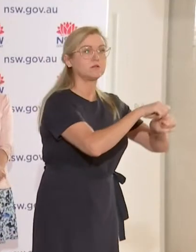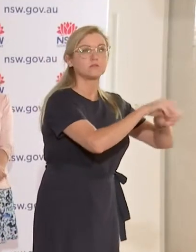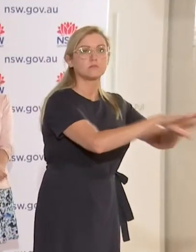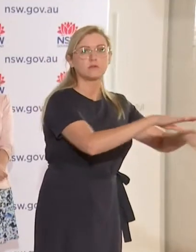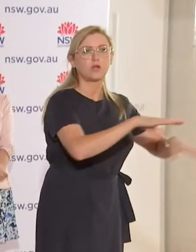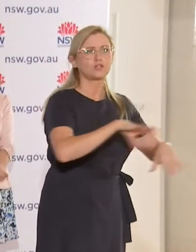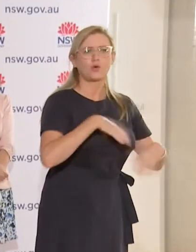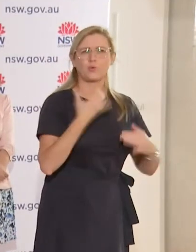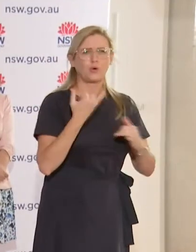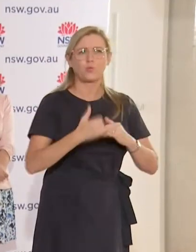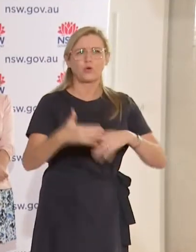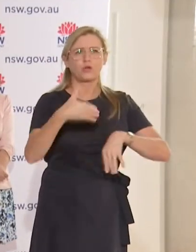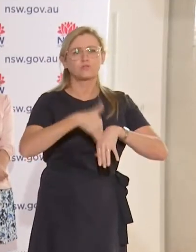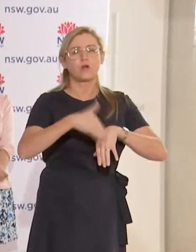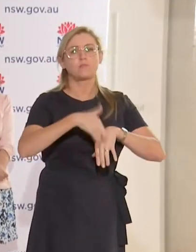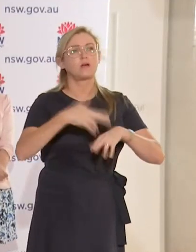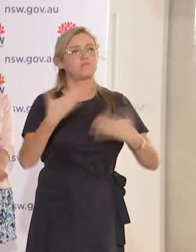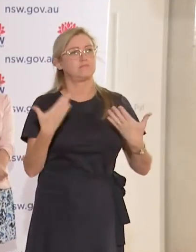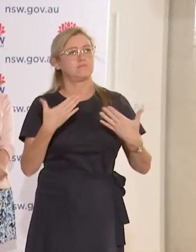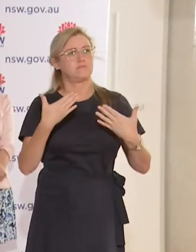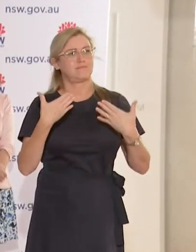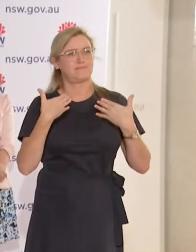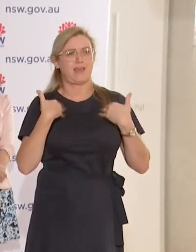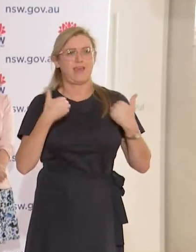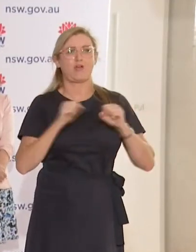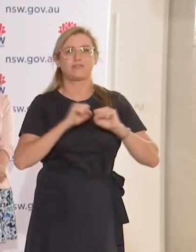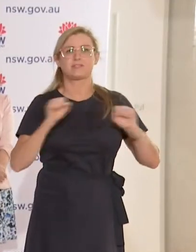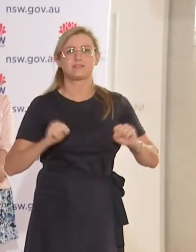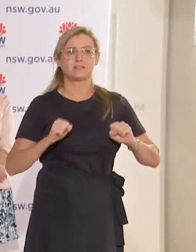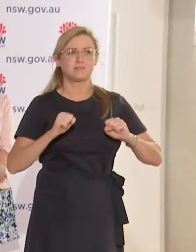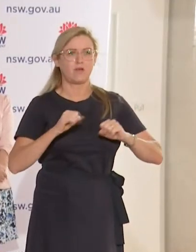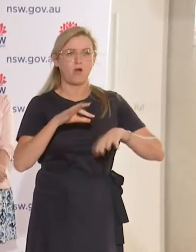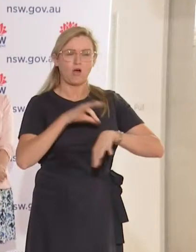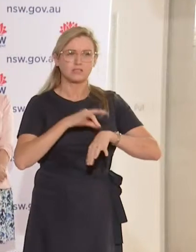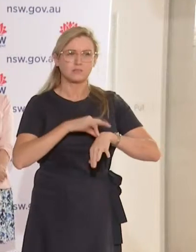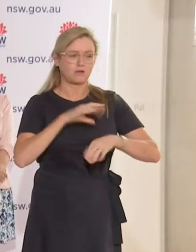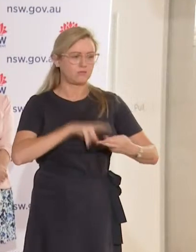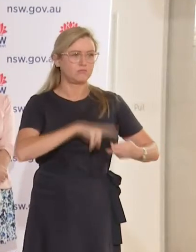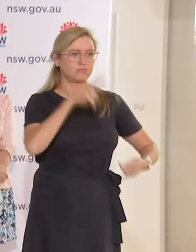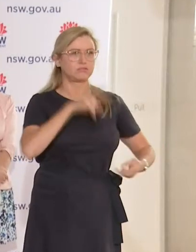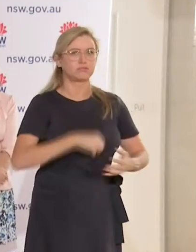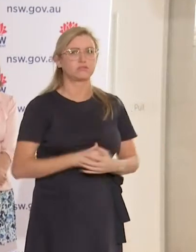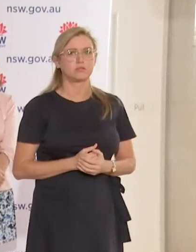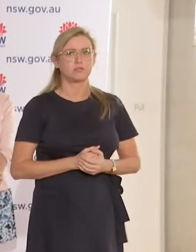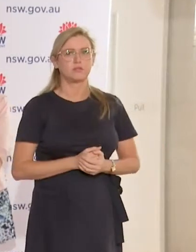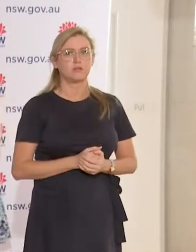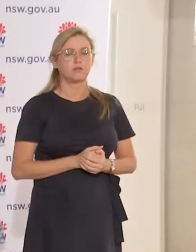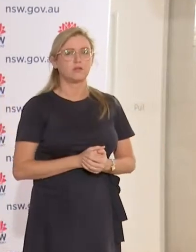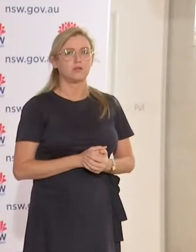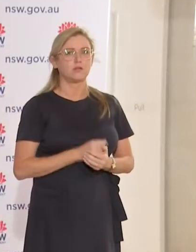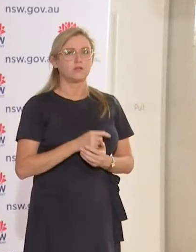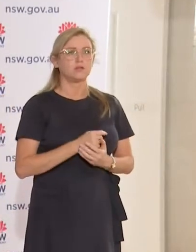public health resources in responding to outbreaks in those areas. I was there yesterday.